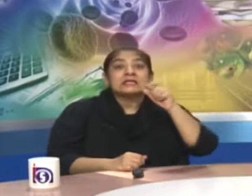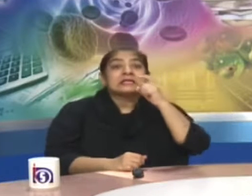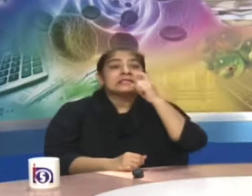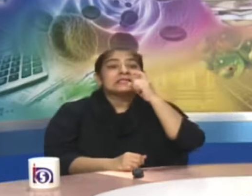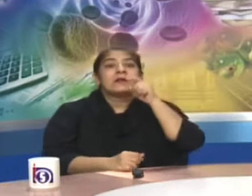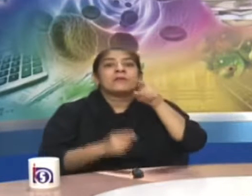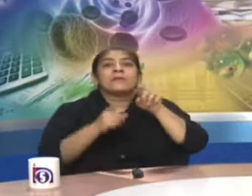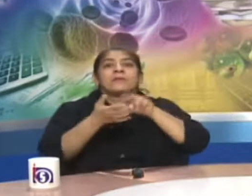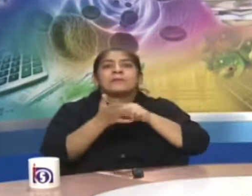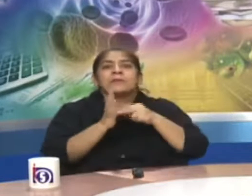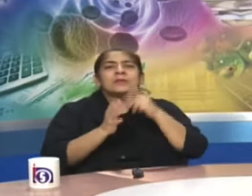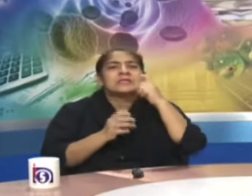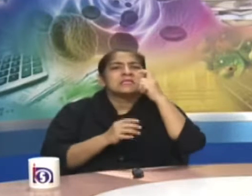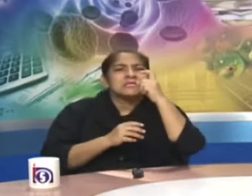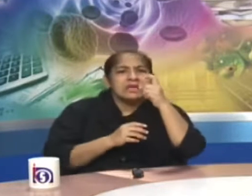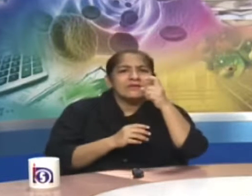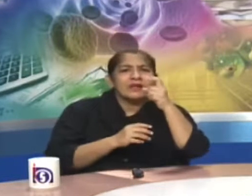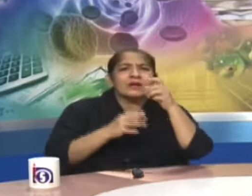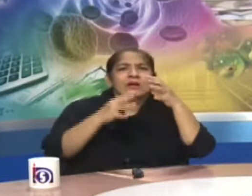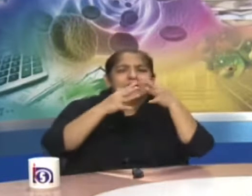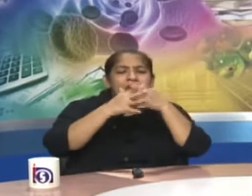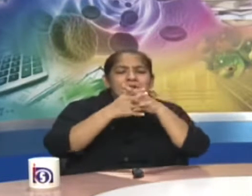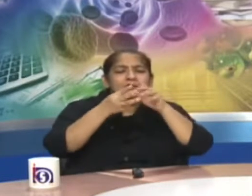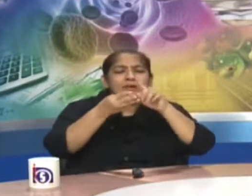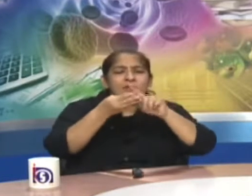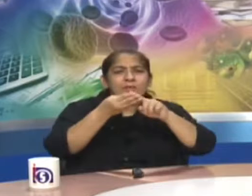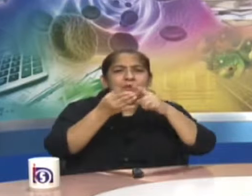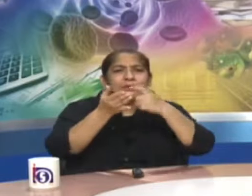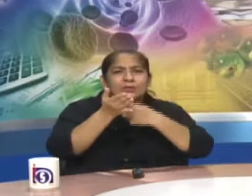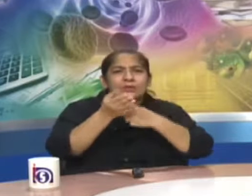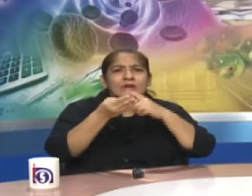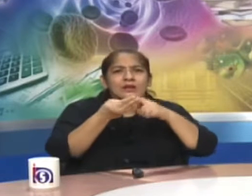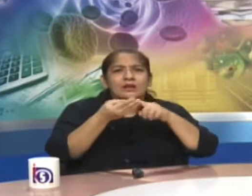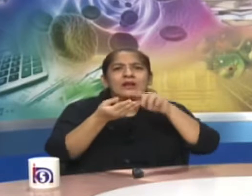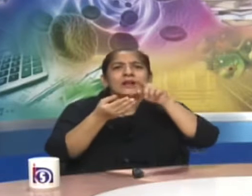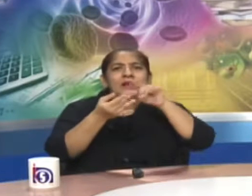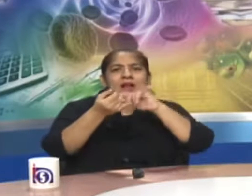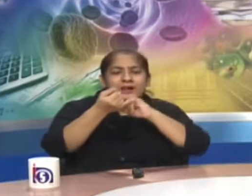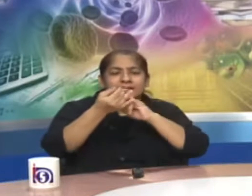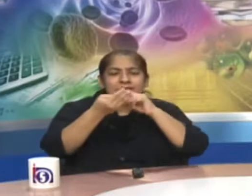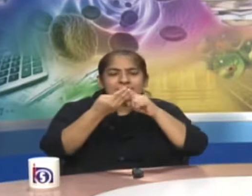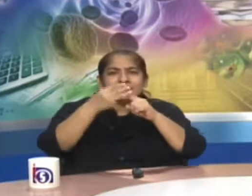On the screen you can see 1939, year 1939.